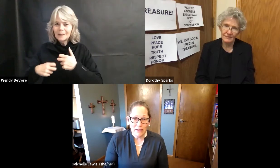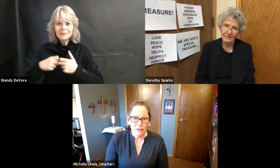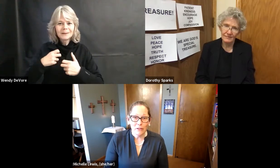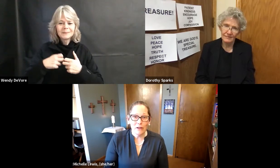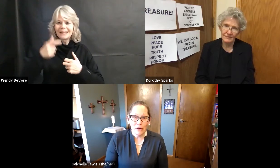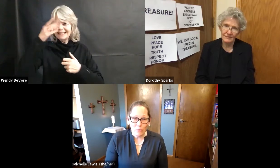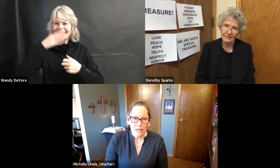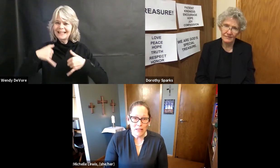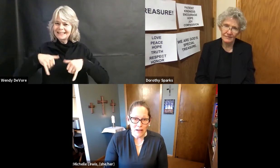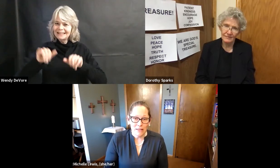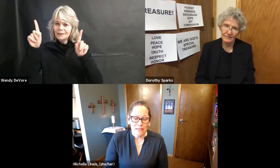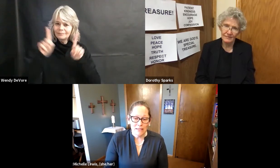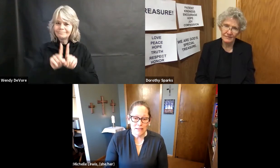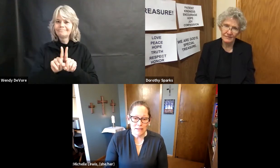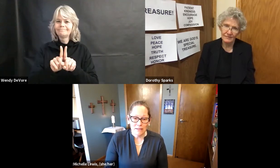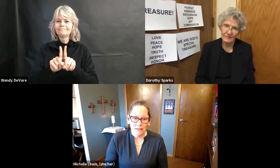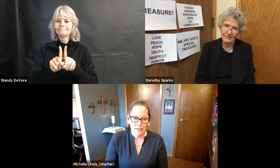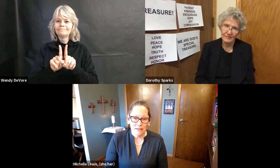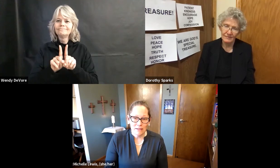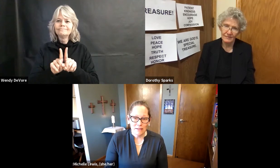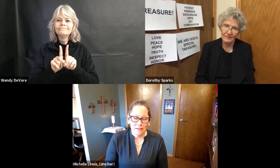right here with us,